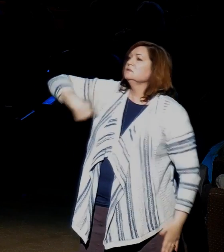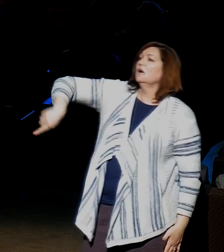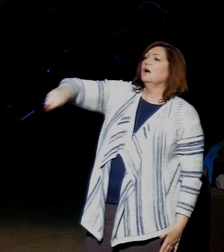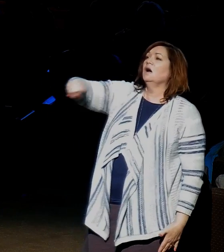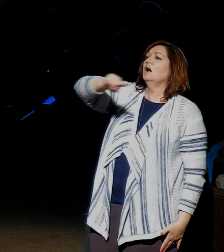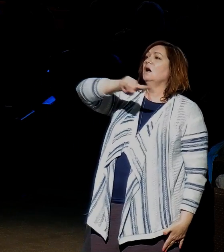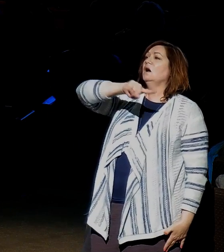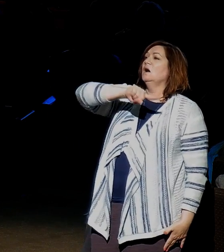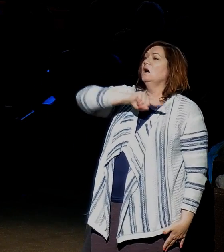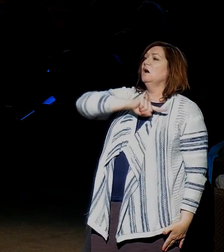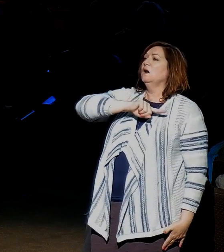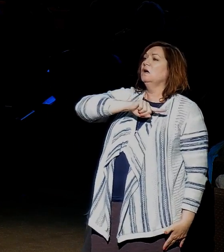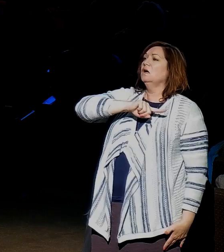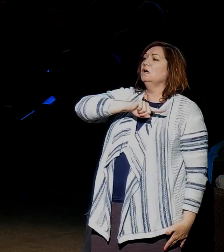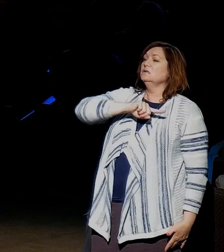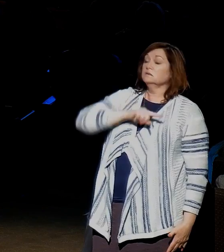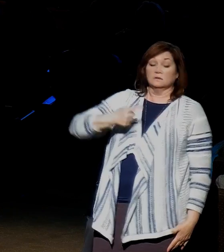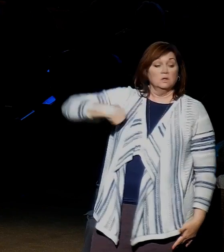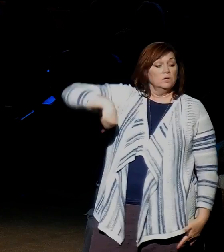strong.